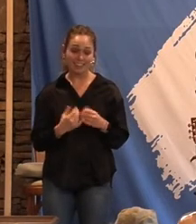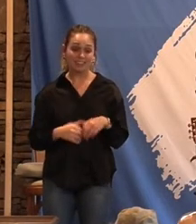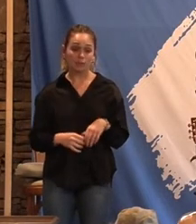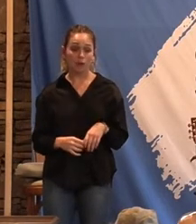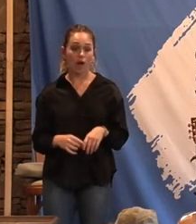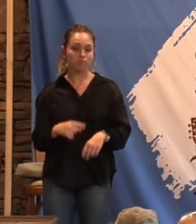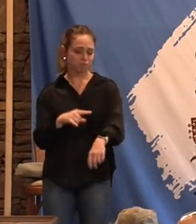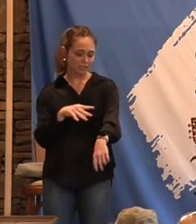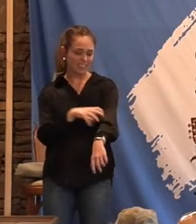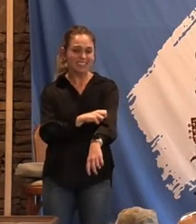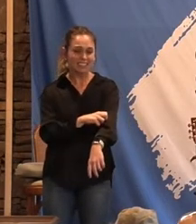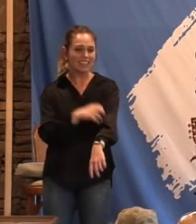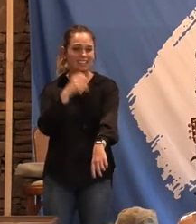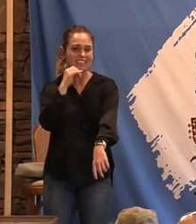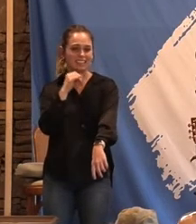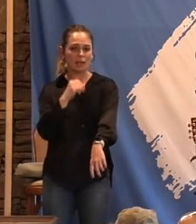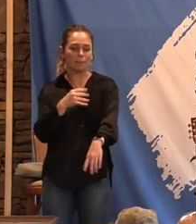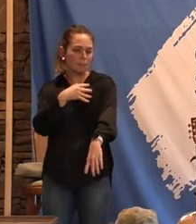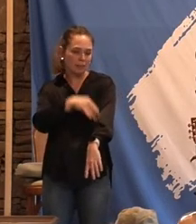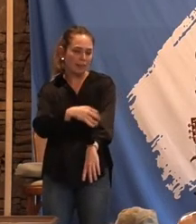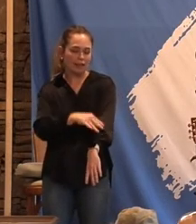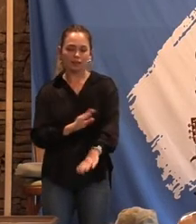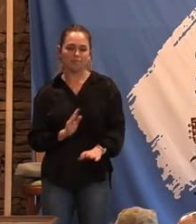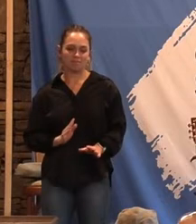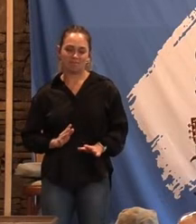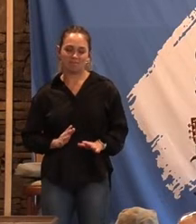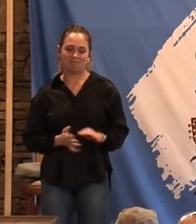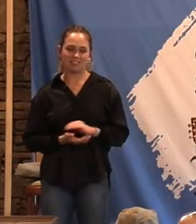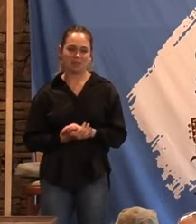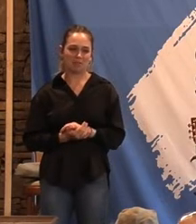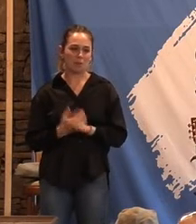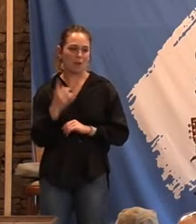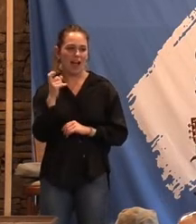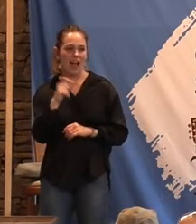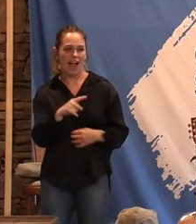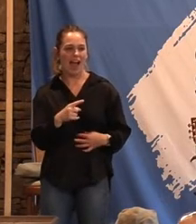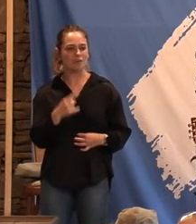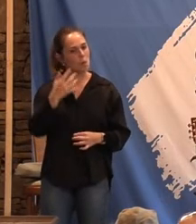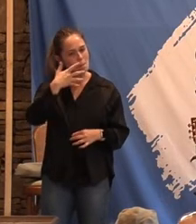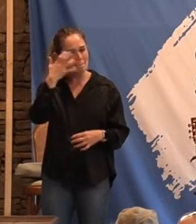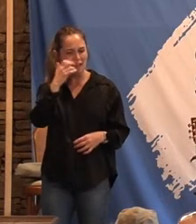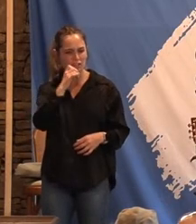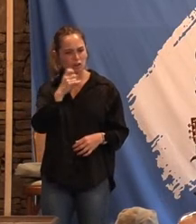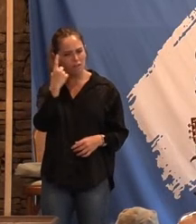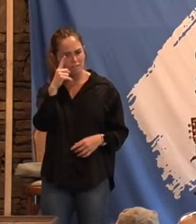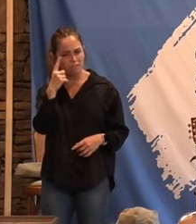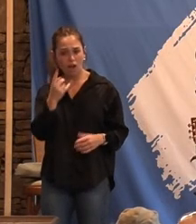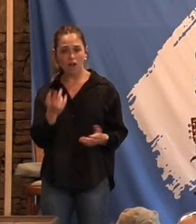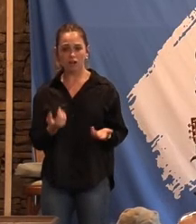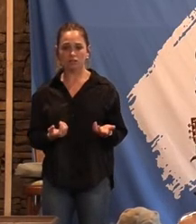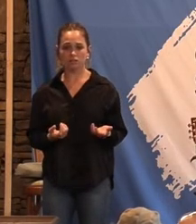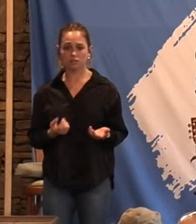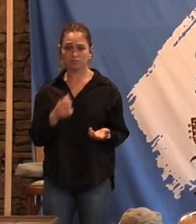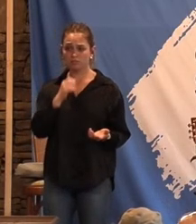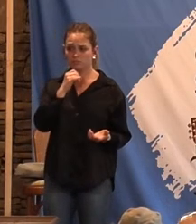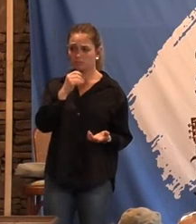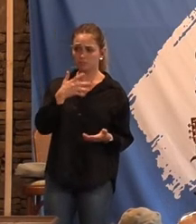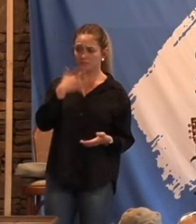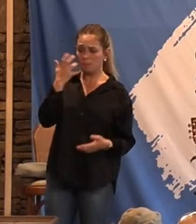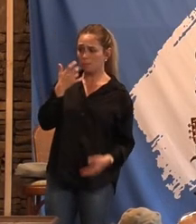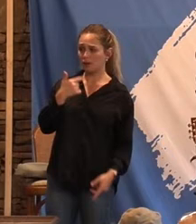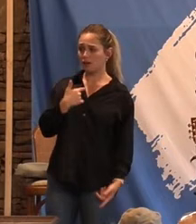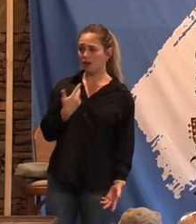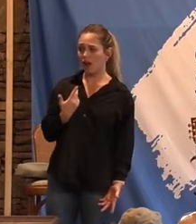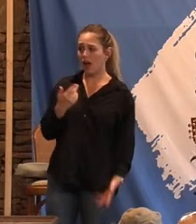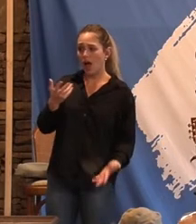on the arm and he did not break the skin, but when they asked him why he was mad at the little girl, he said he wasn't mad at her. He